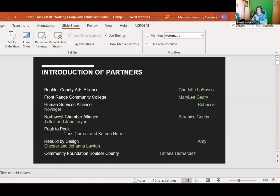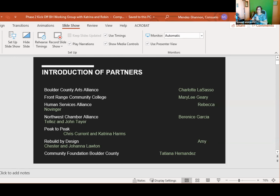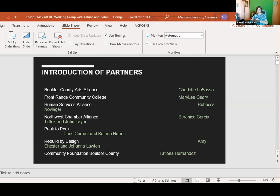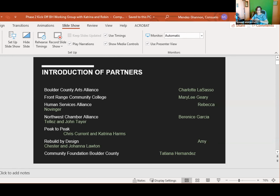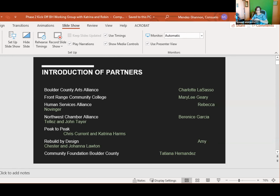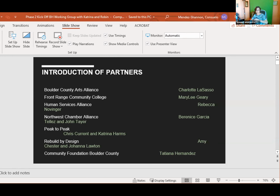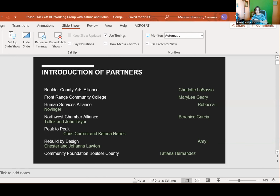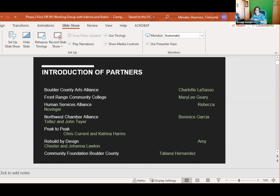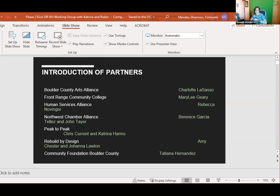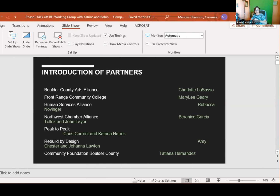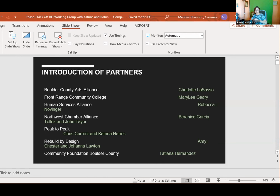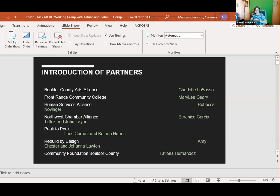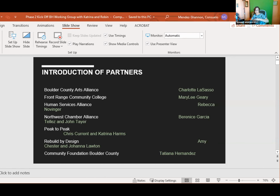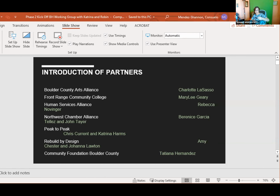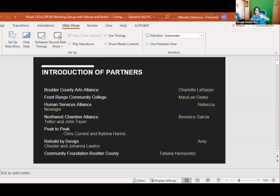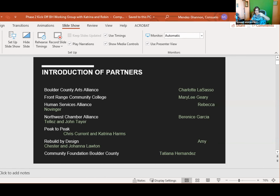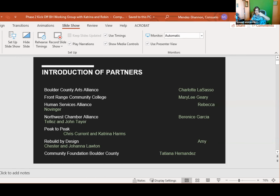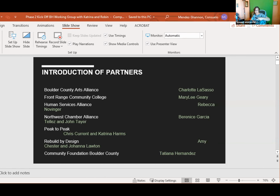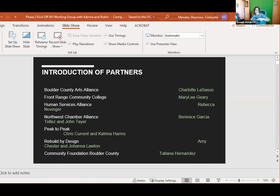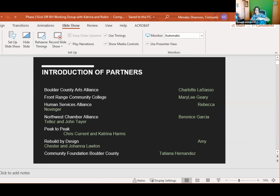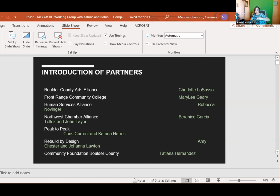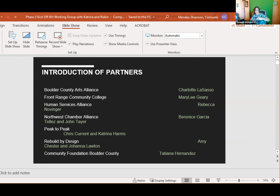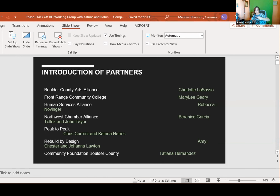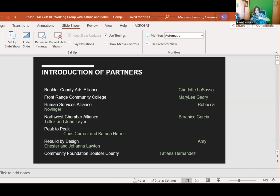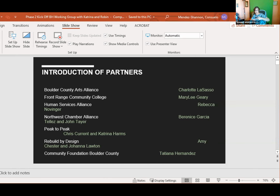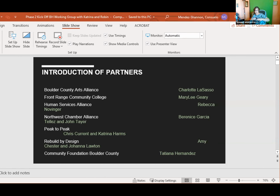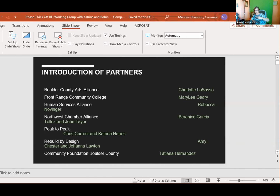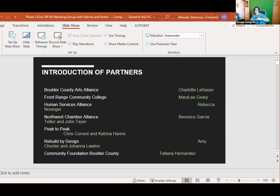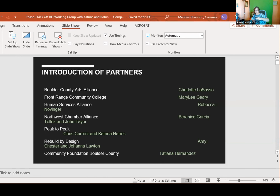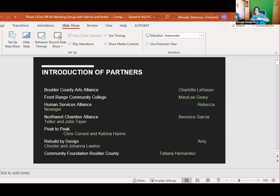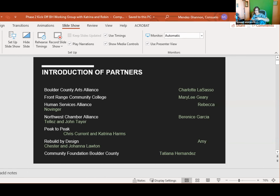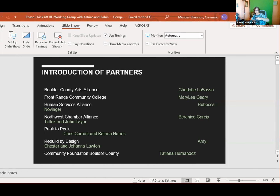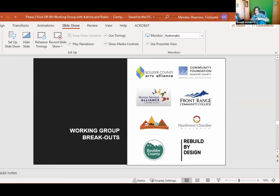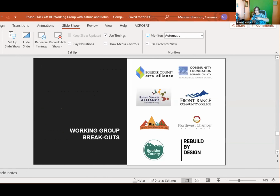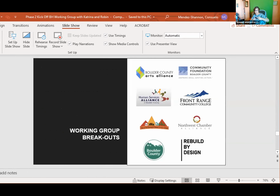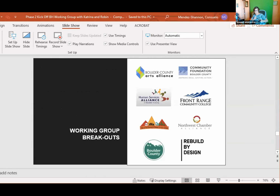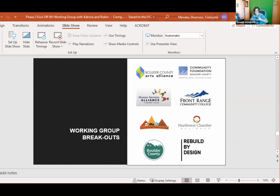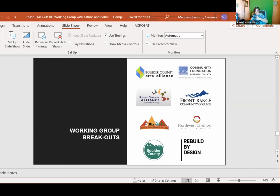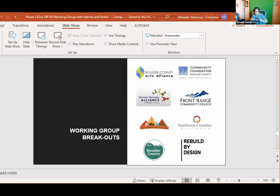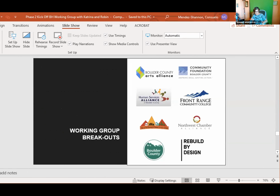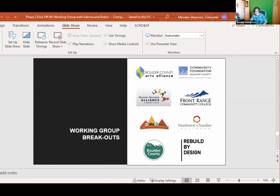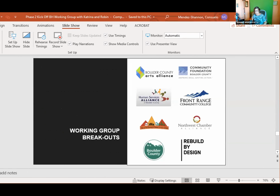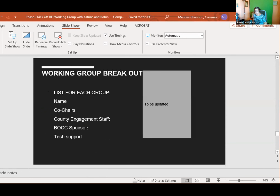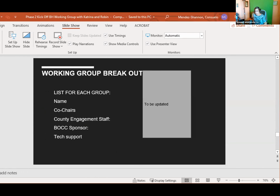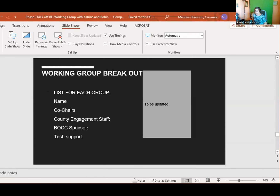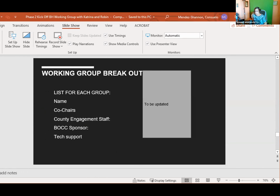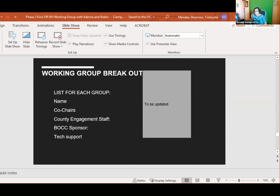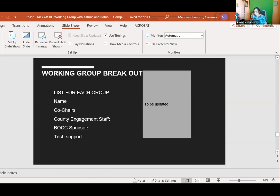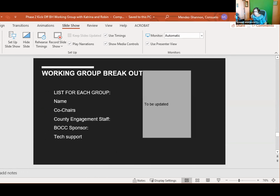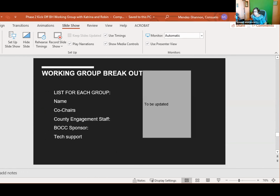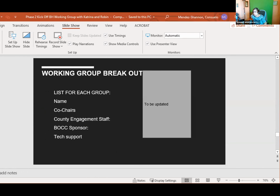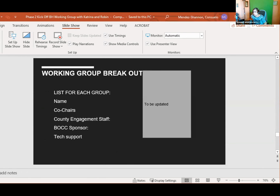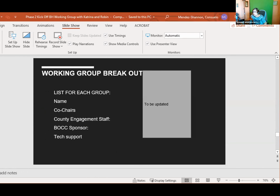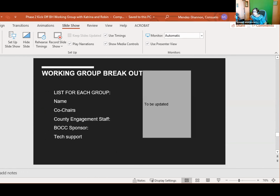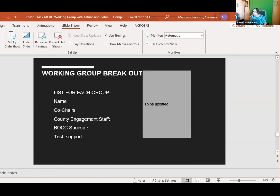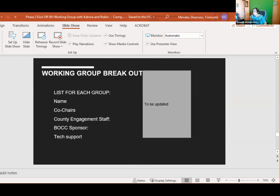the interpretation. And do you have the ability to put me into interpretation? Otherwise, it will be consecutive.